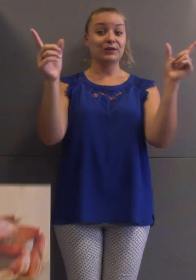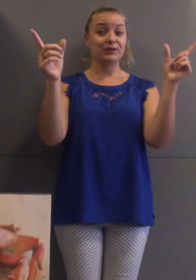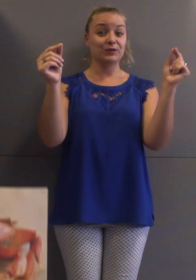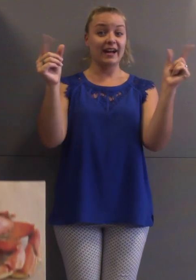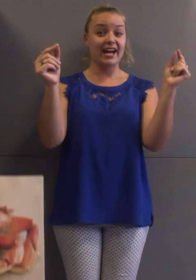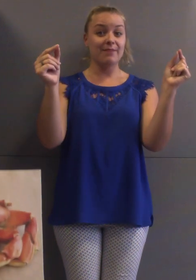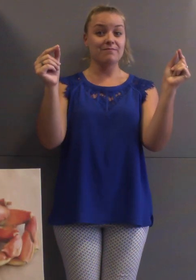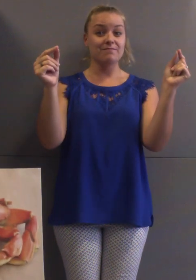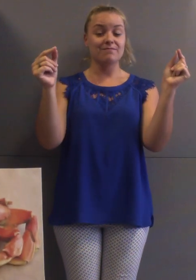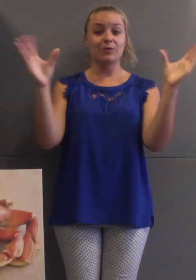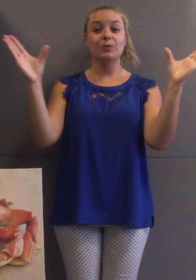Crab